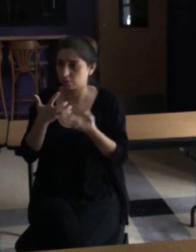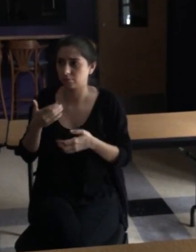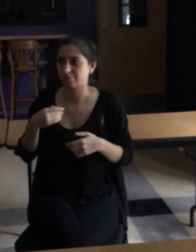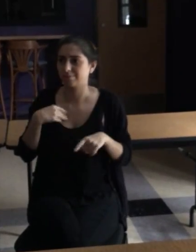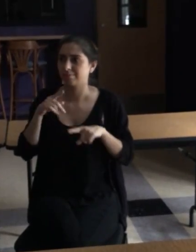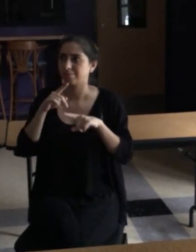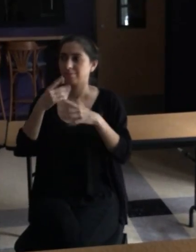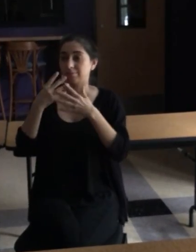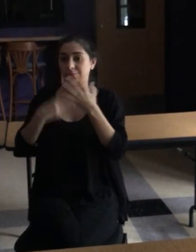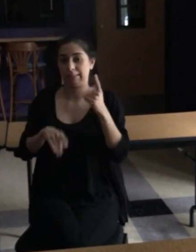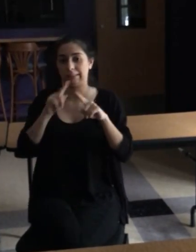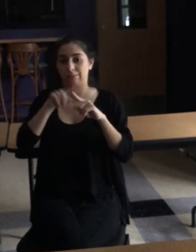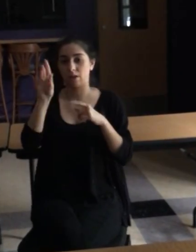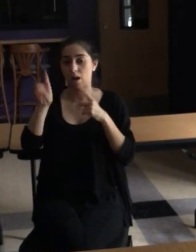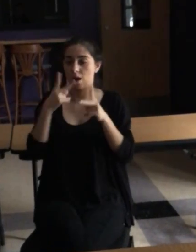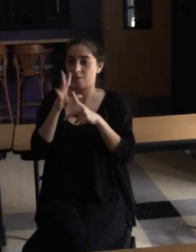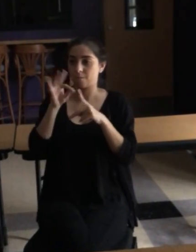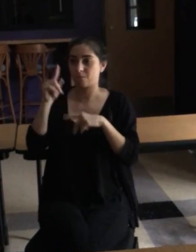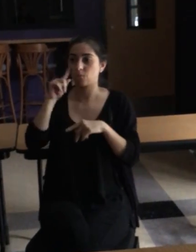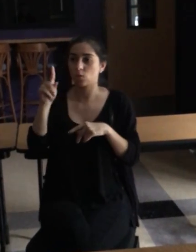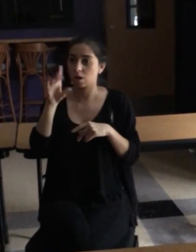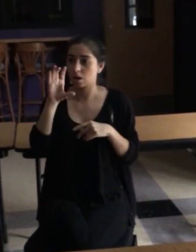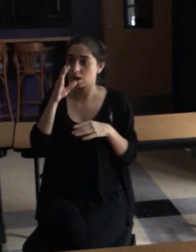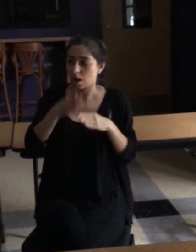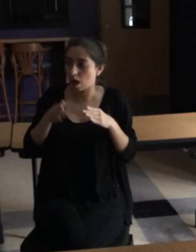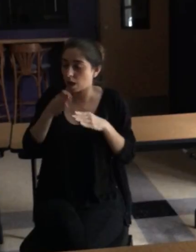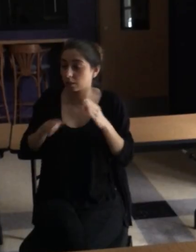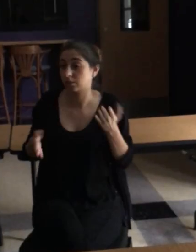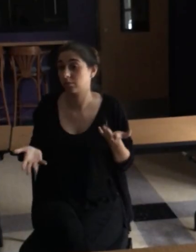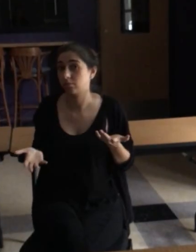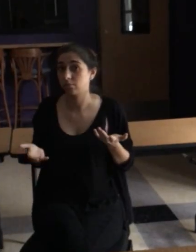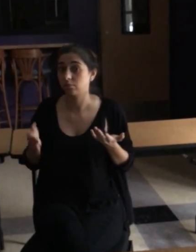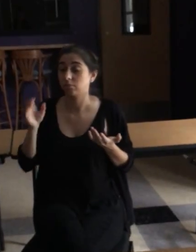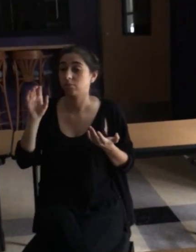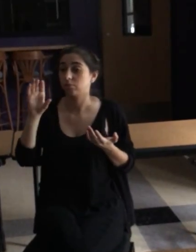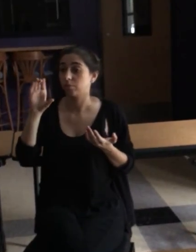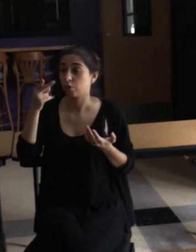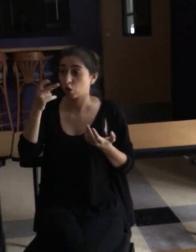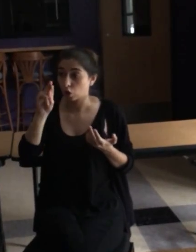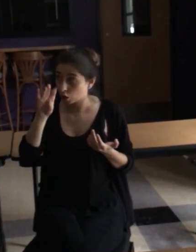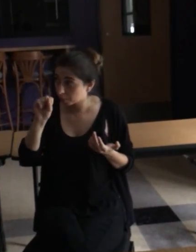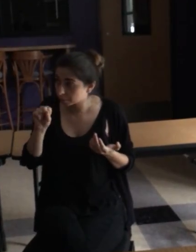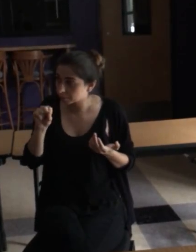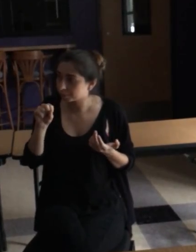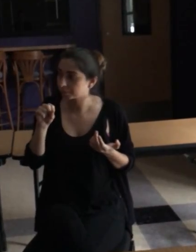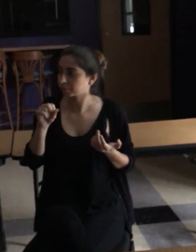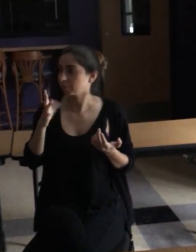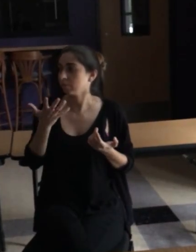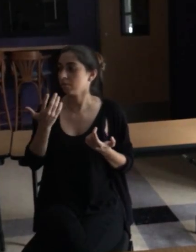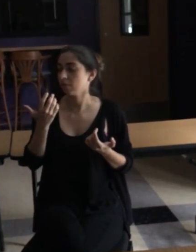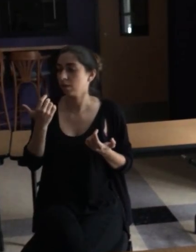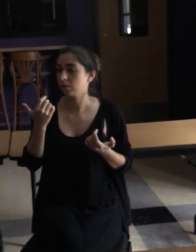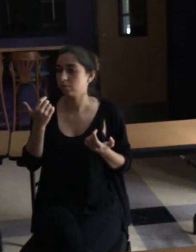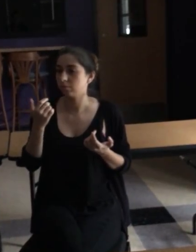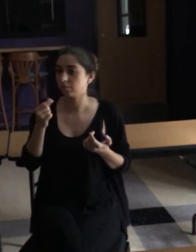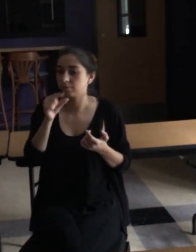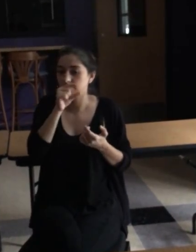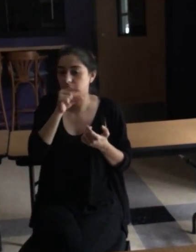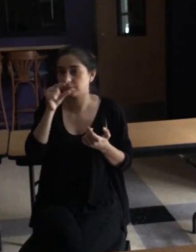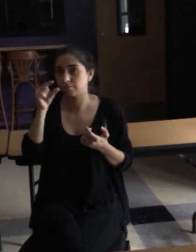options for my classic cuts. I could have a chiffonade of herb. I could have perfect uniform medium dice of